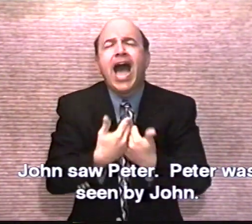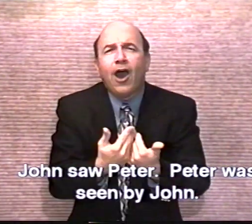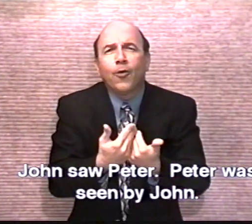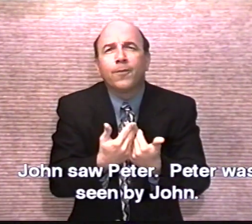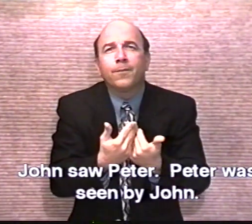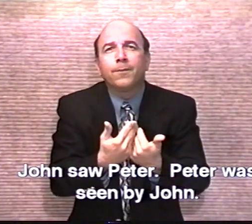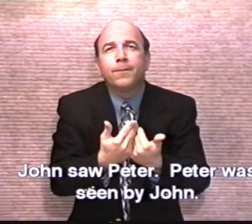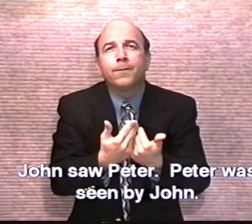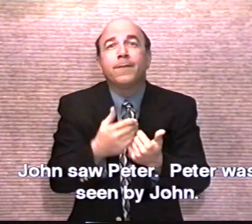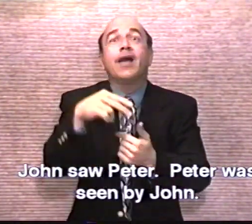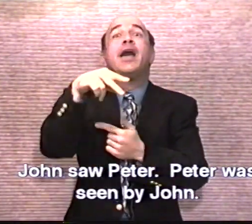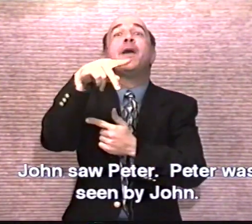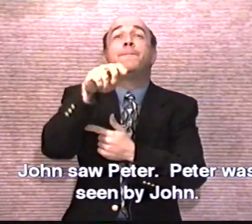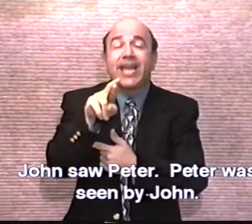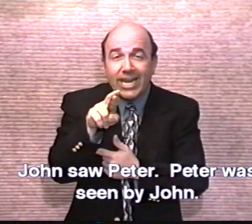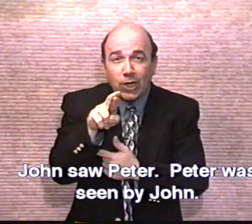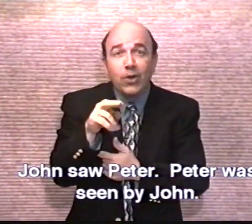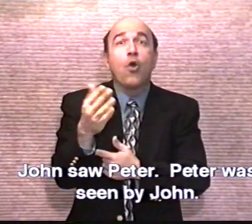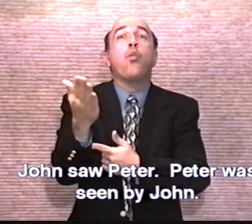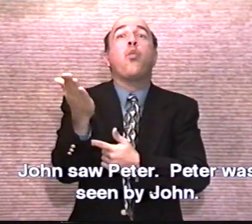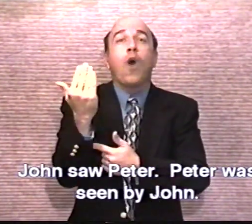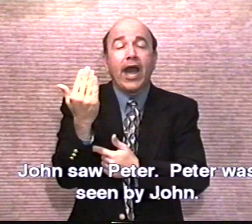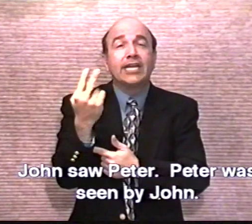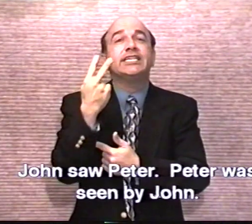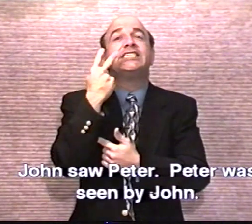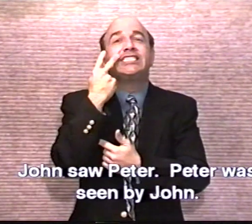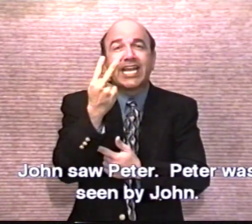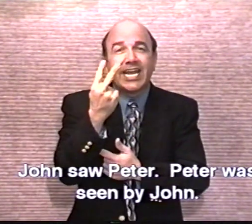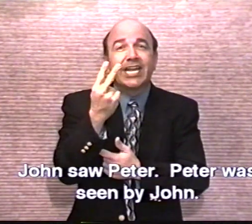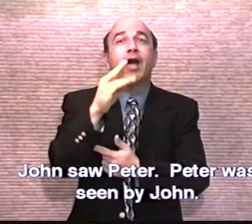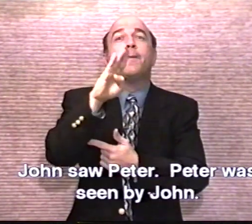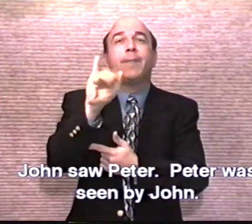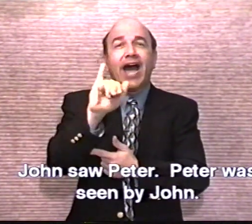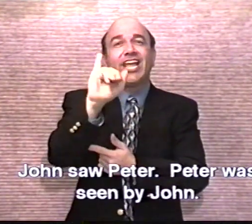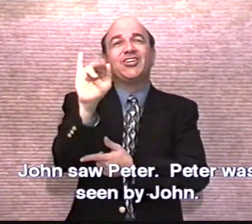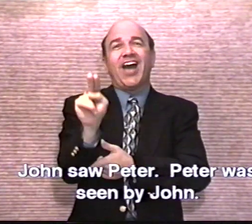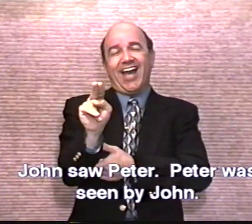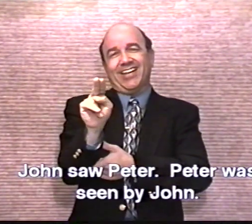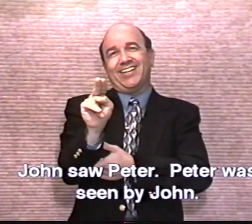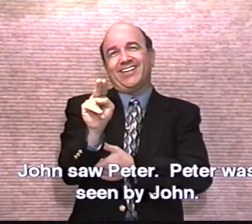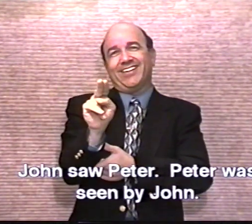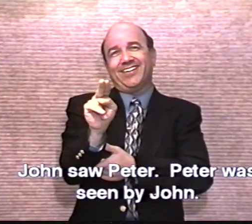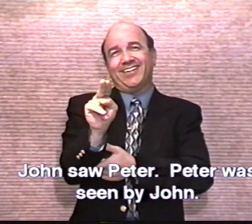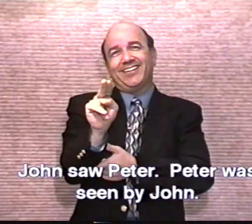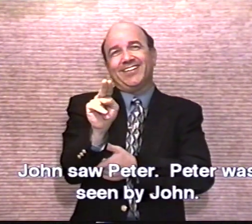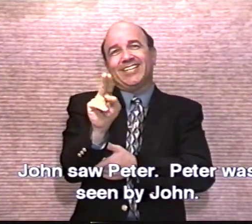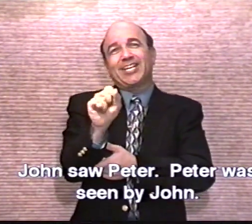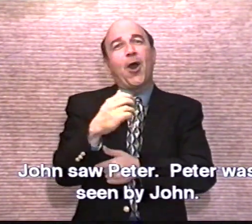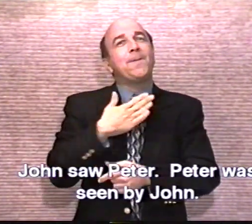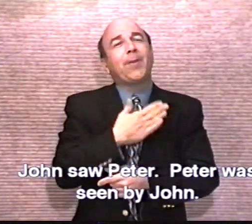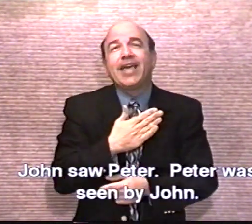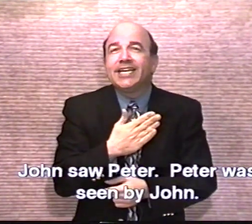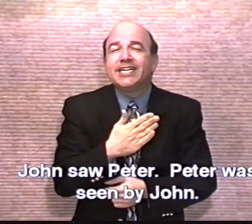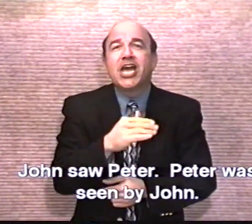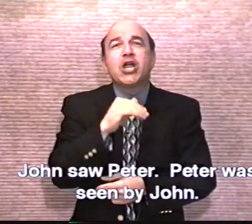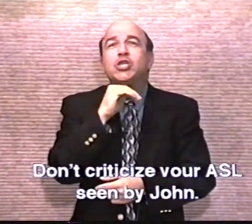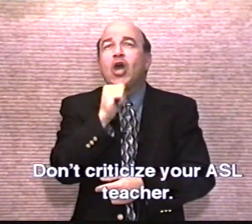How? Peter was seen by John. So please